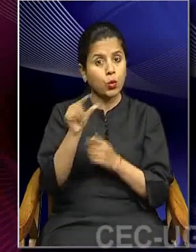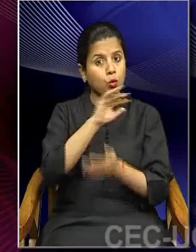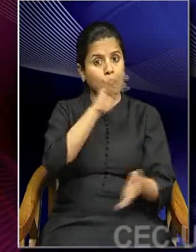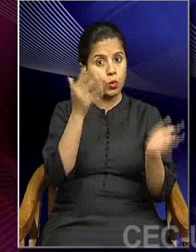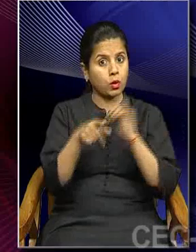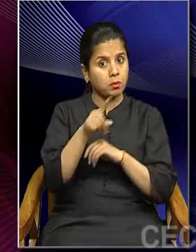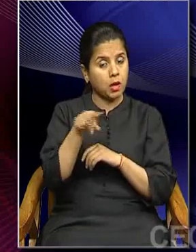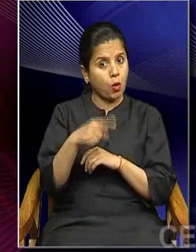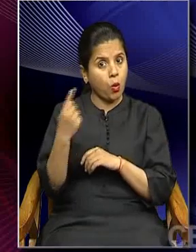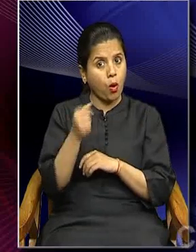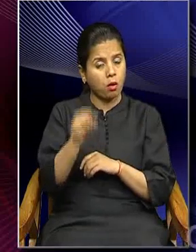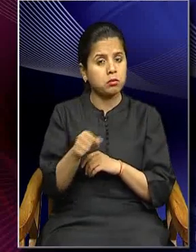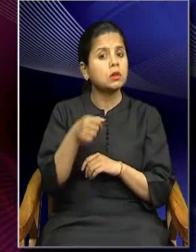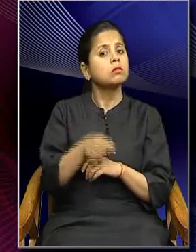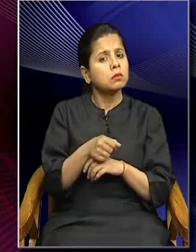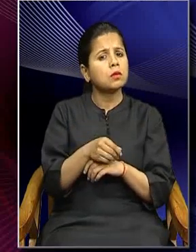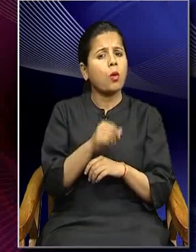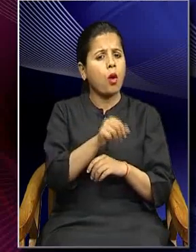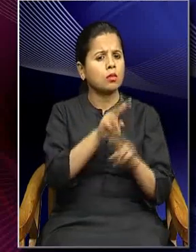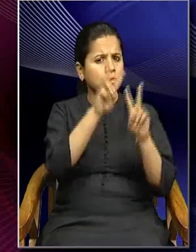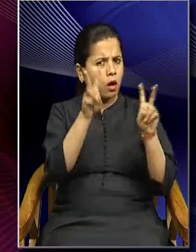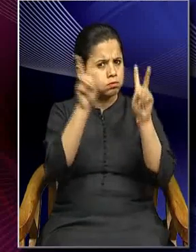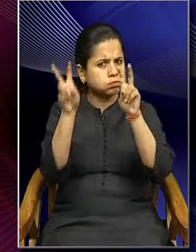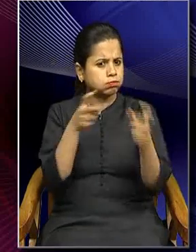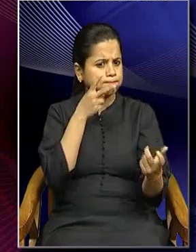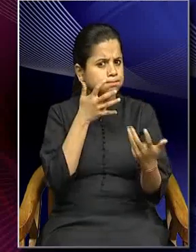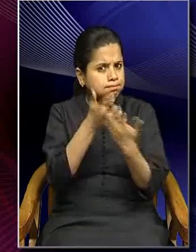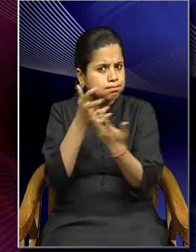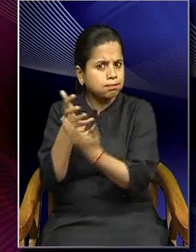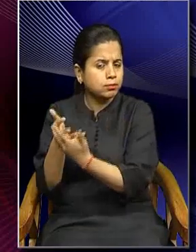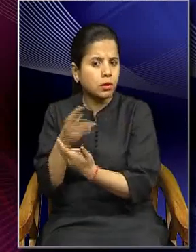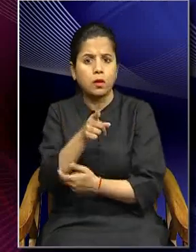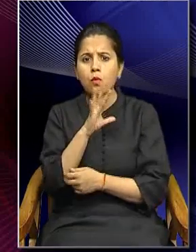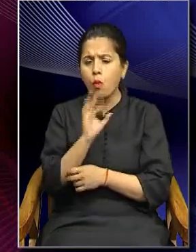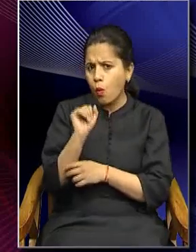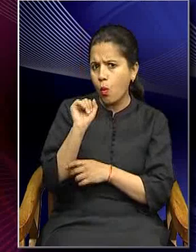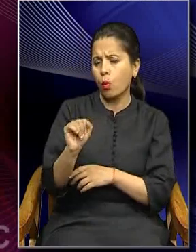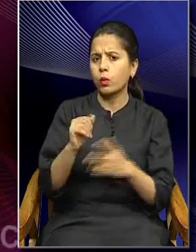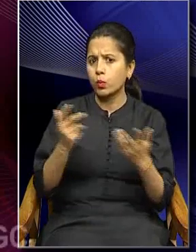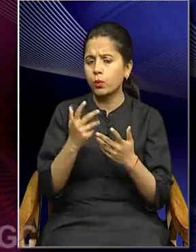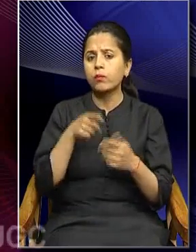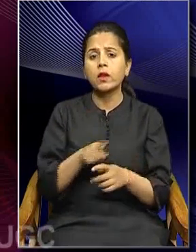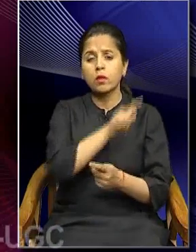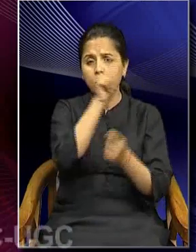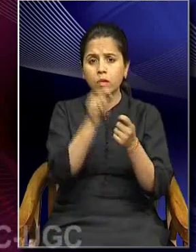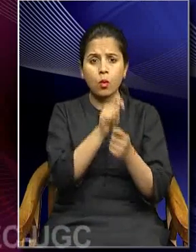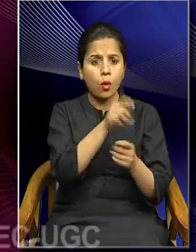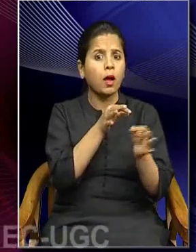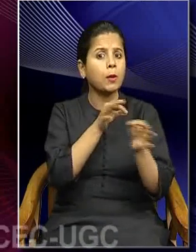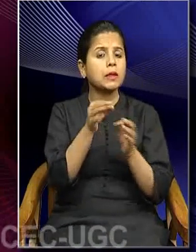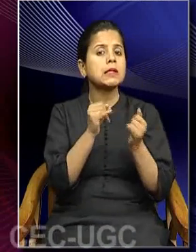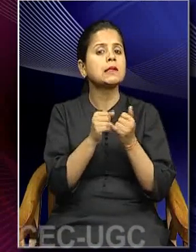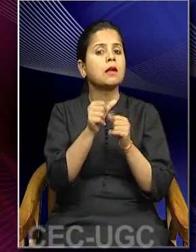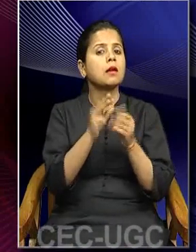are mere subjective concepts in our minds. They are objective realities. The Vaiśeṣikas define